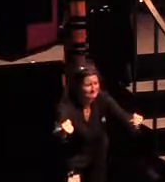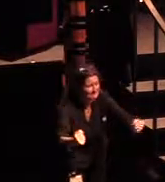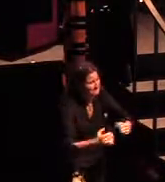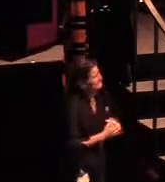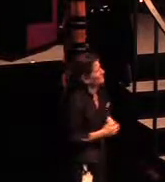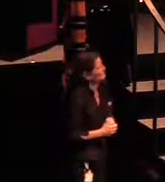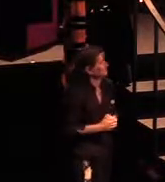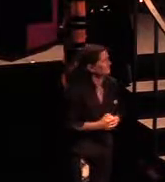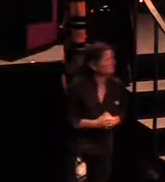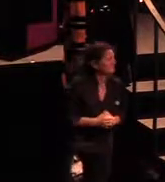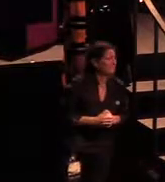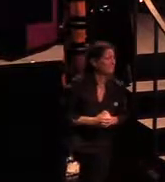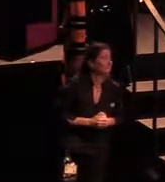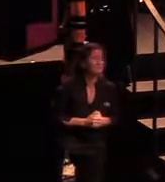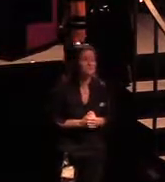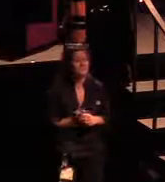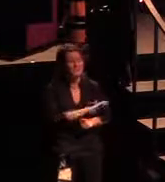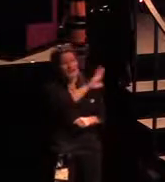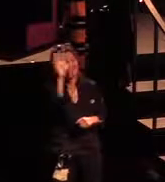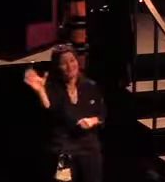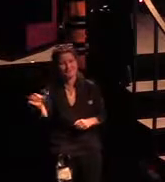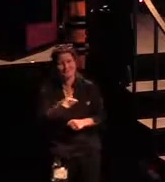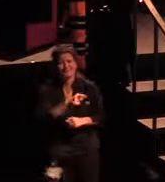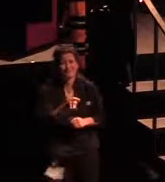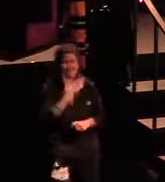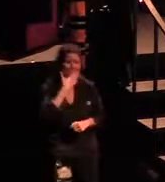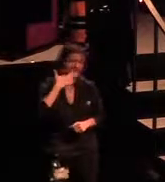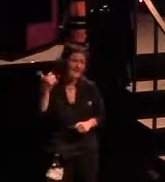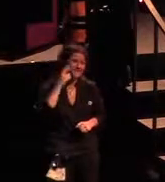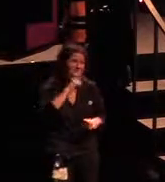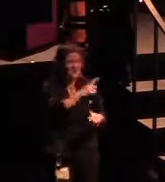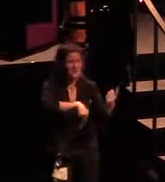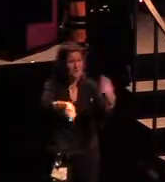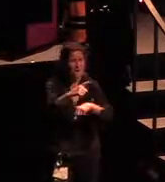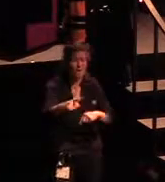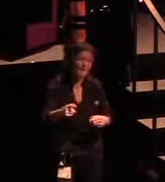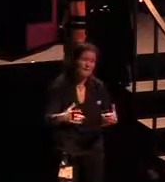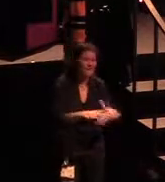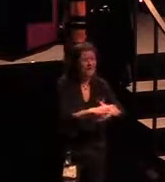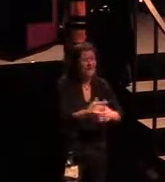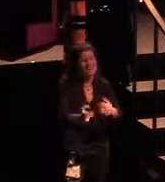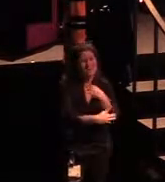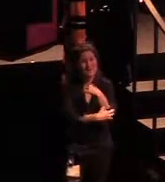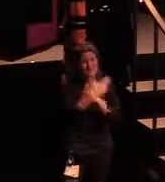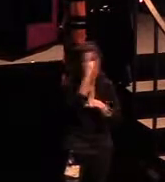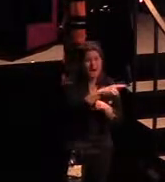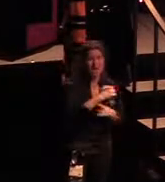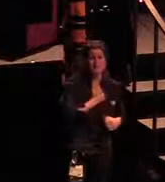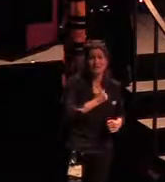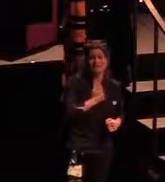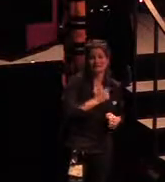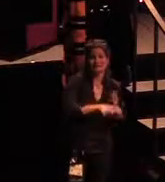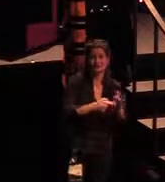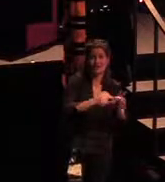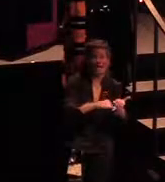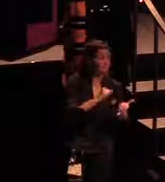Fuck. Biscuit, hello. It's so lovely to see you all. Fuck it. Biscuit, my name's Jess Biscuit, and my